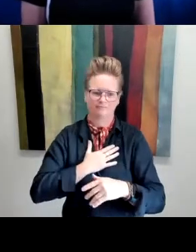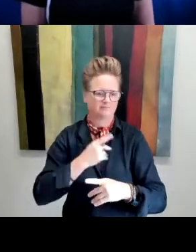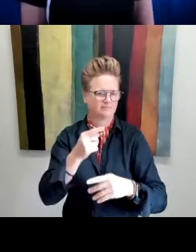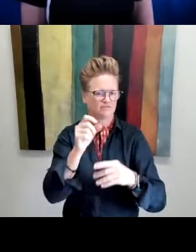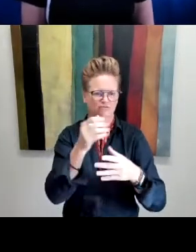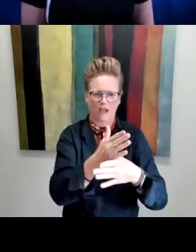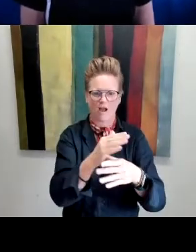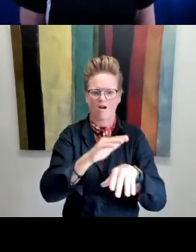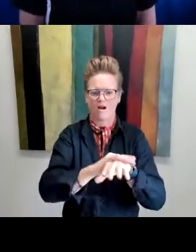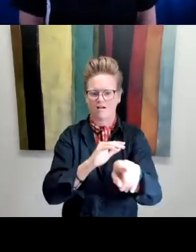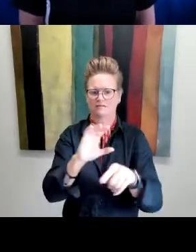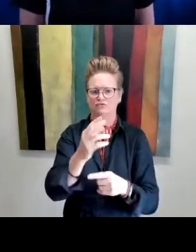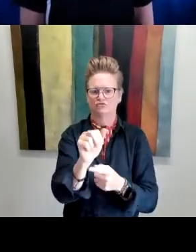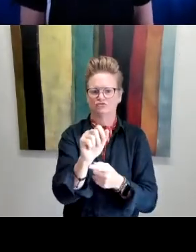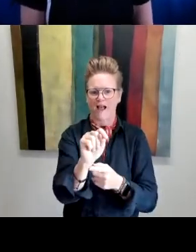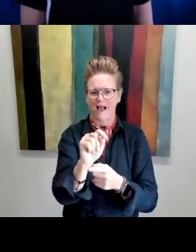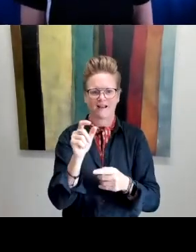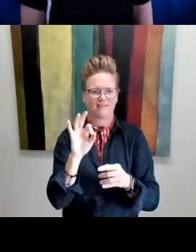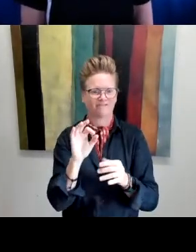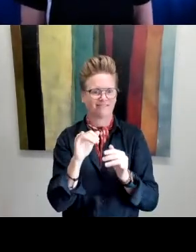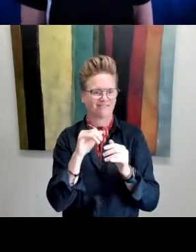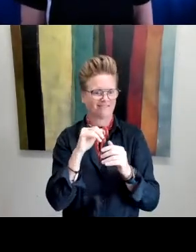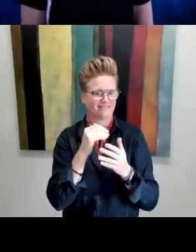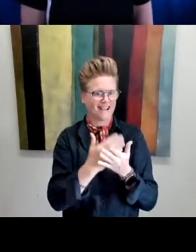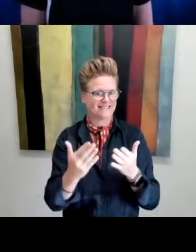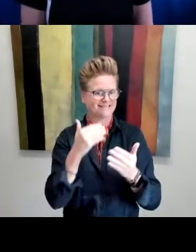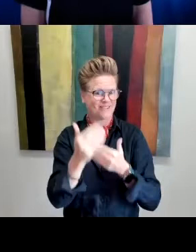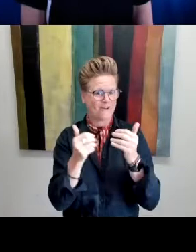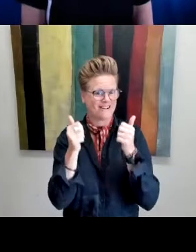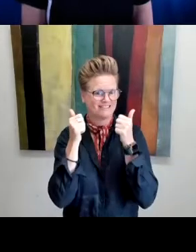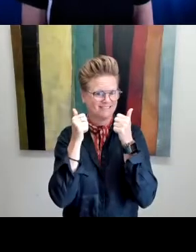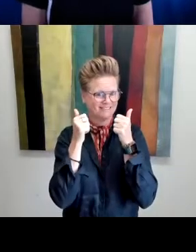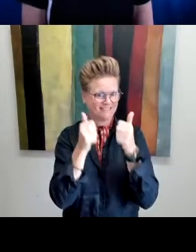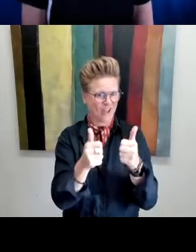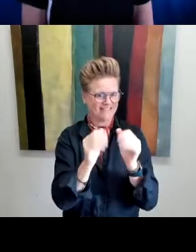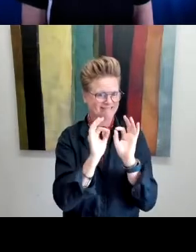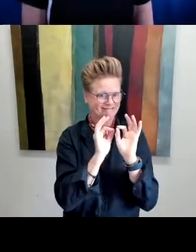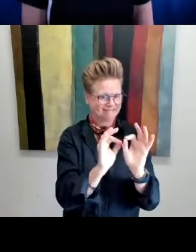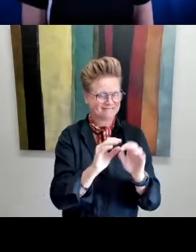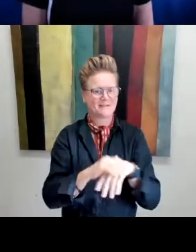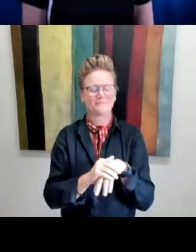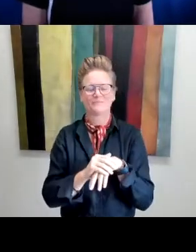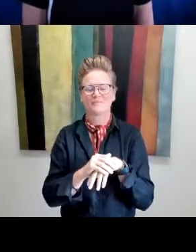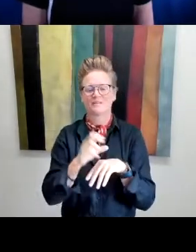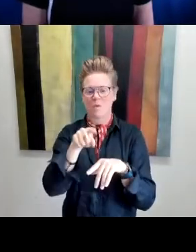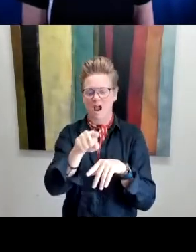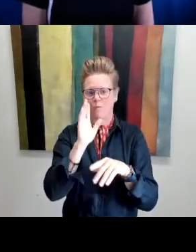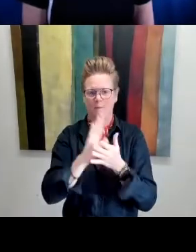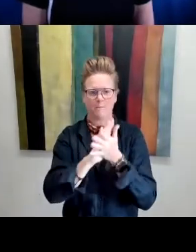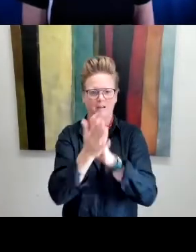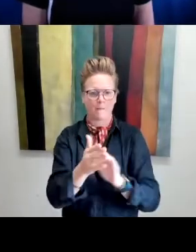also. Please share on the chat if things are going well.